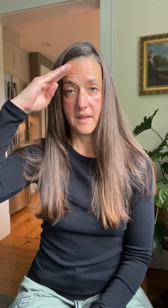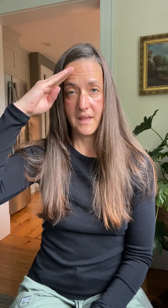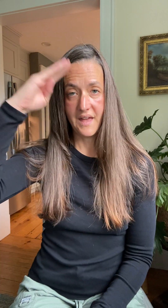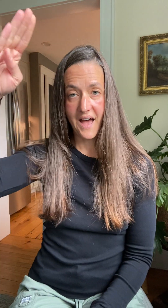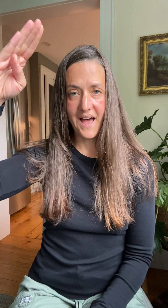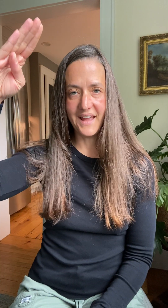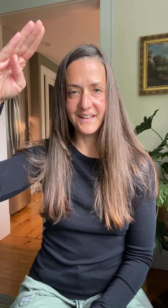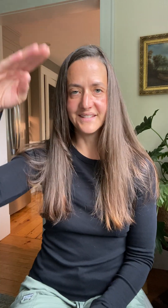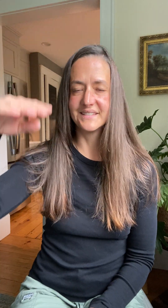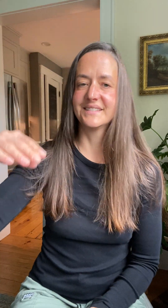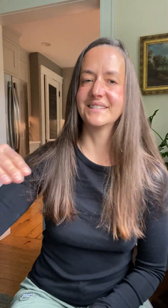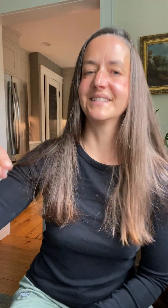Hi.